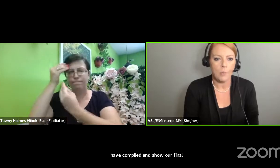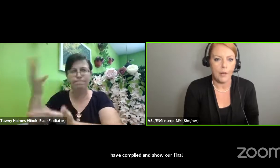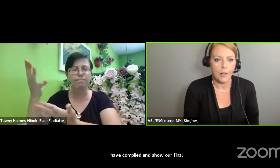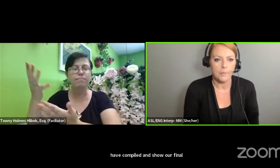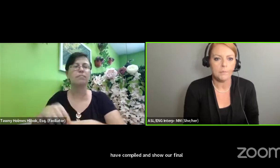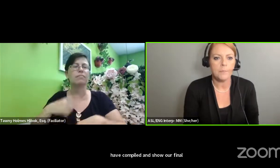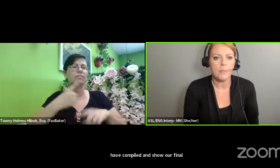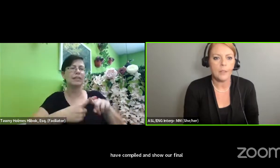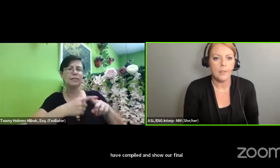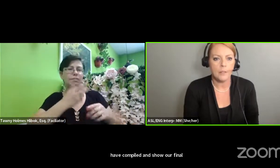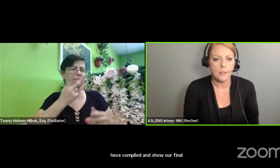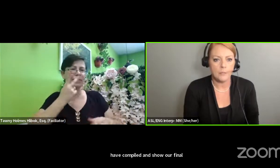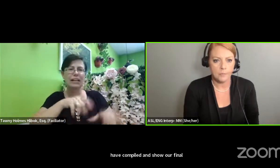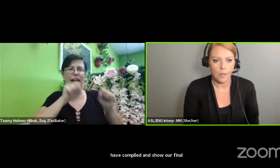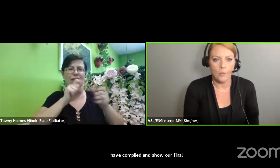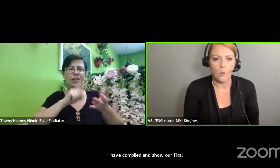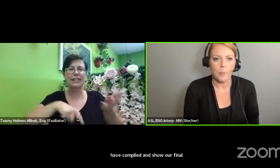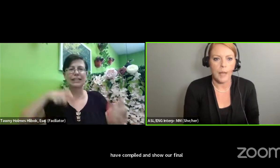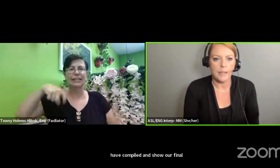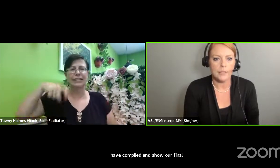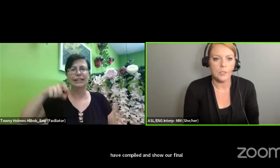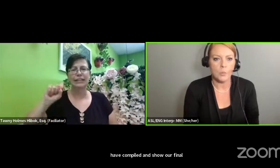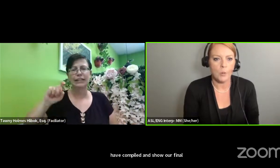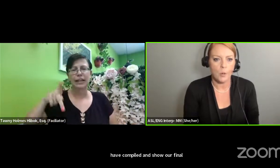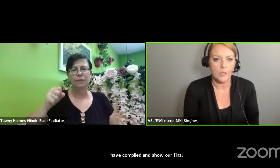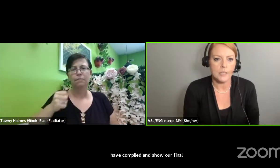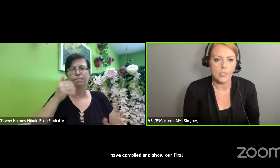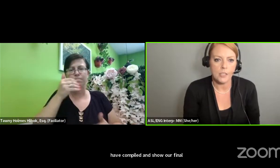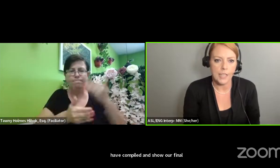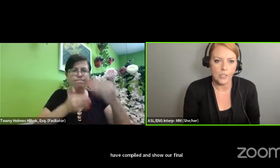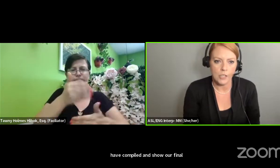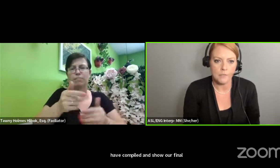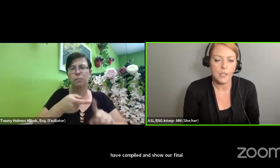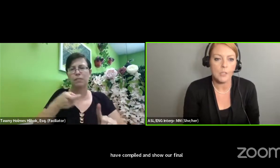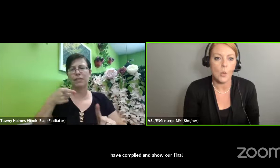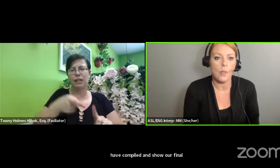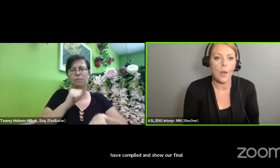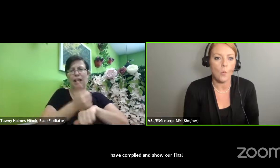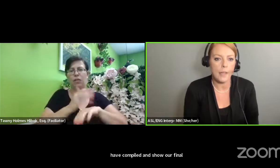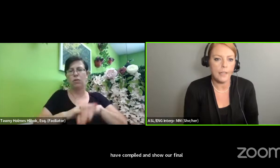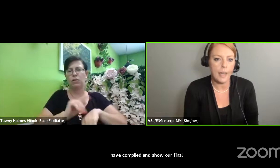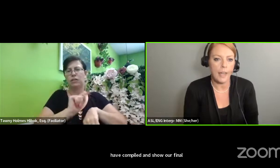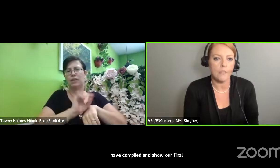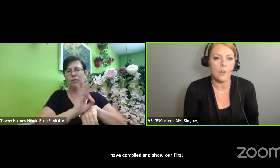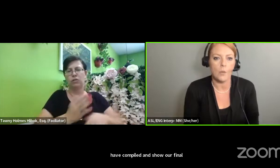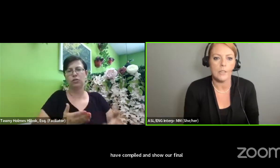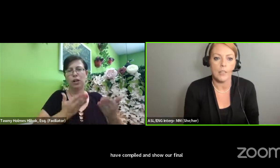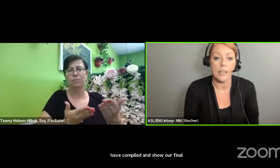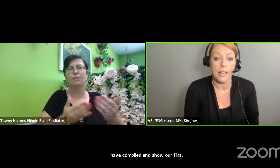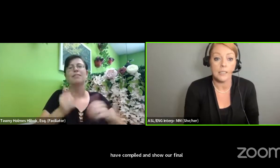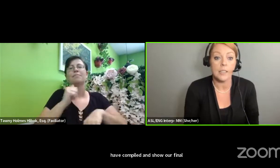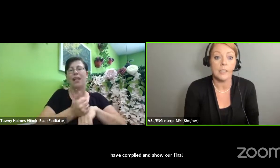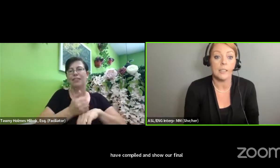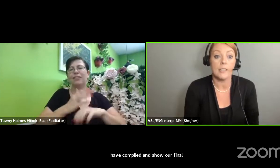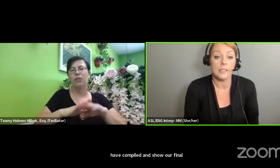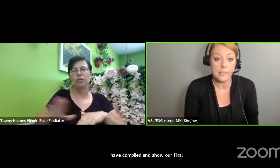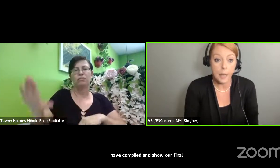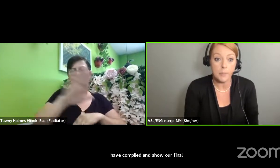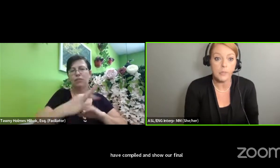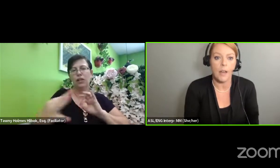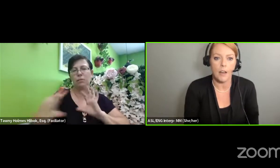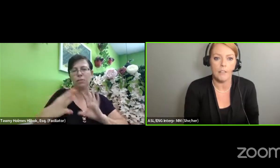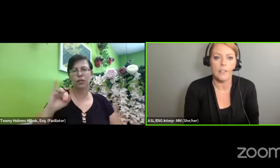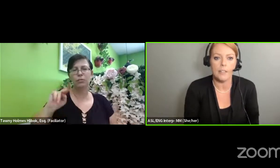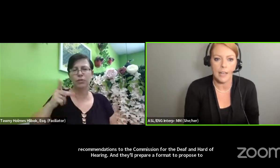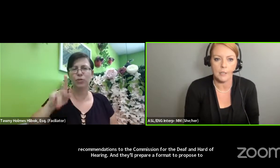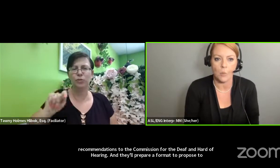will prepare a format to propose to legislation so that we can focus on the next